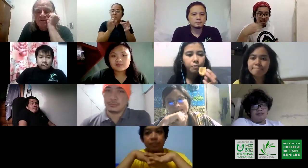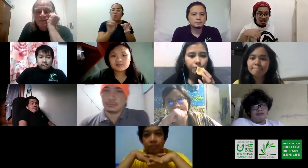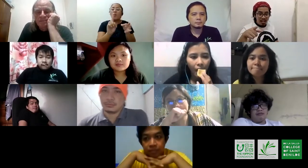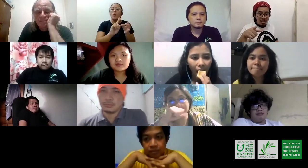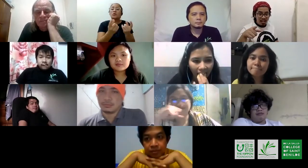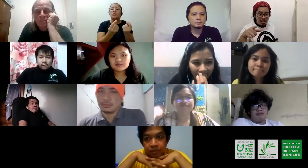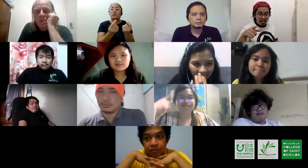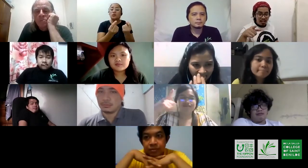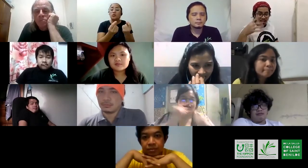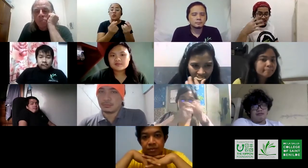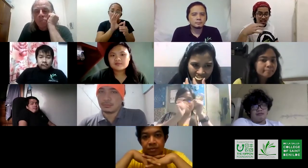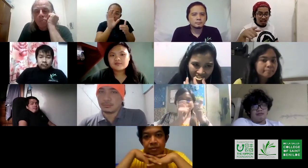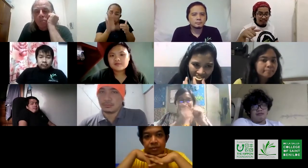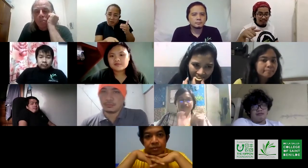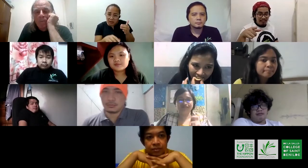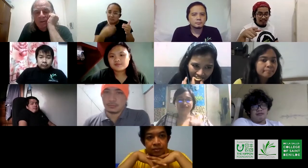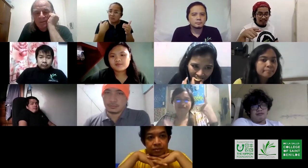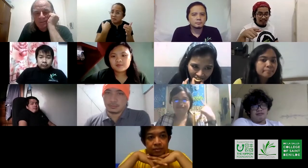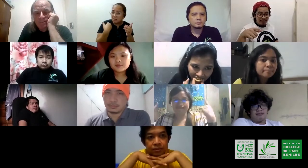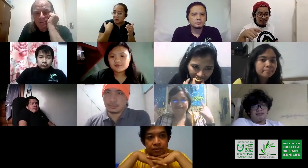whole lesson?